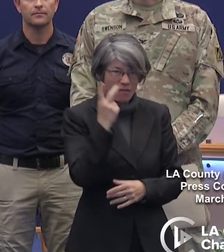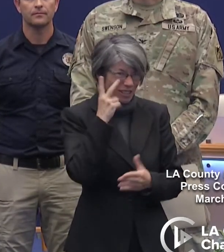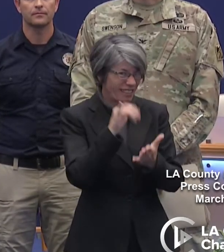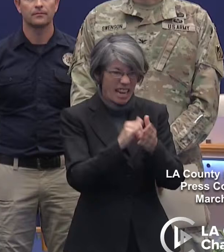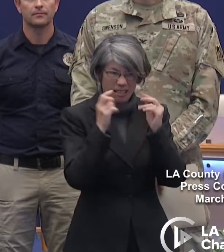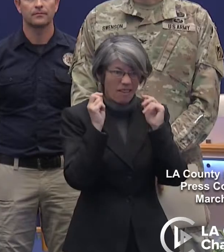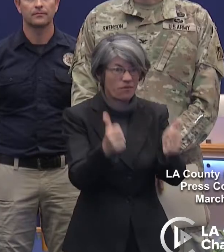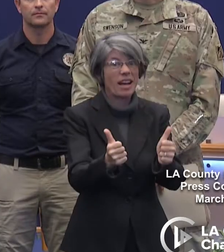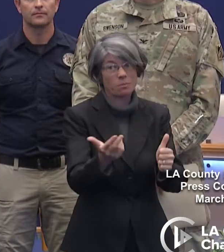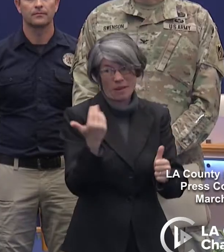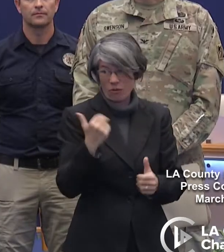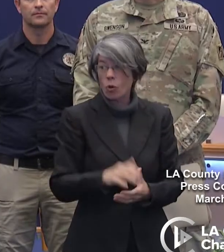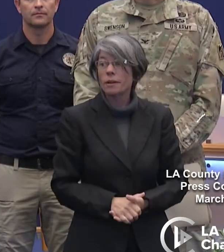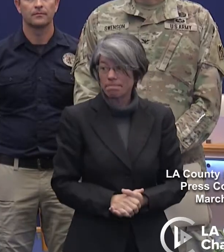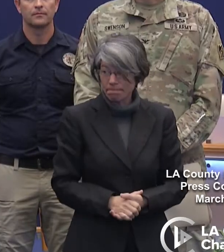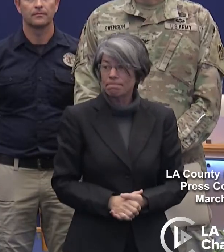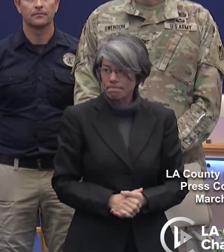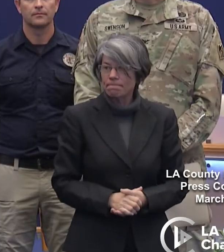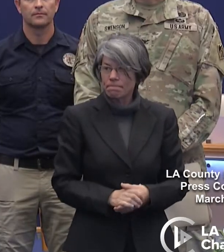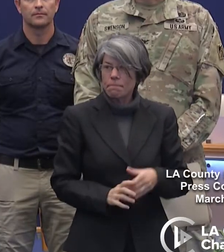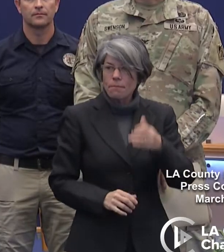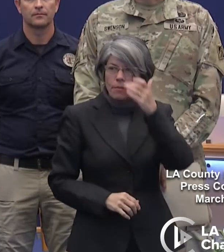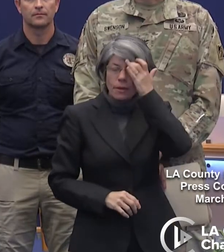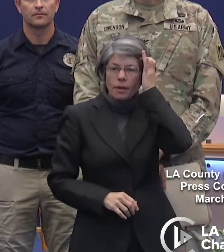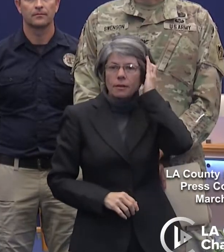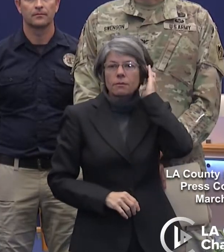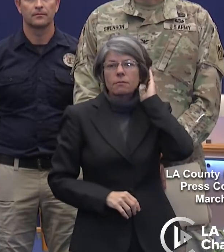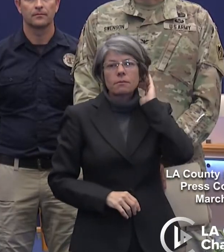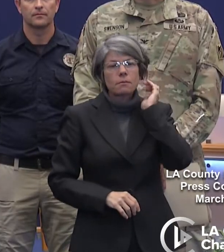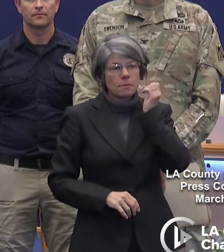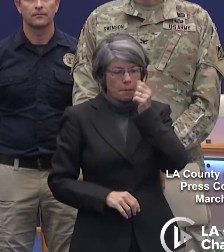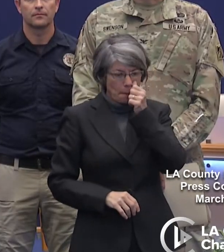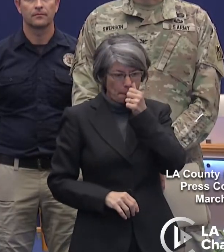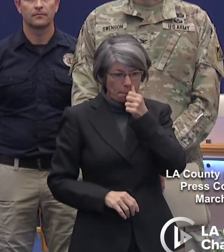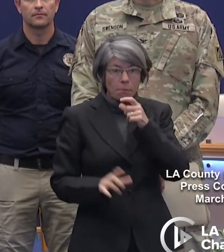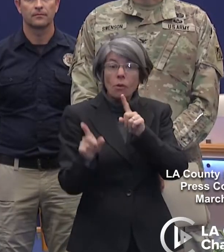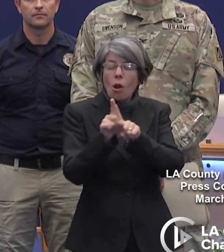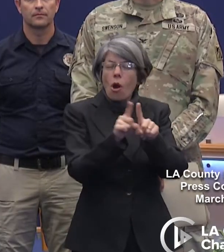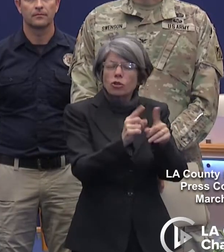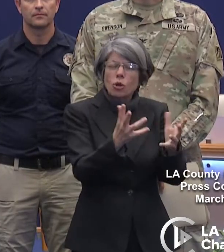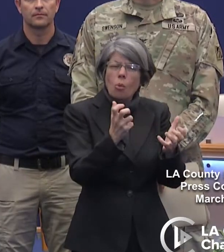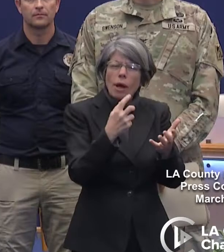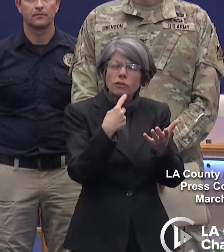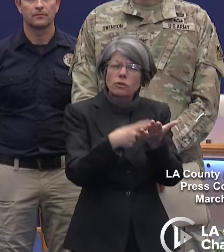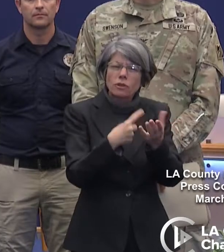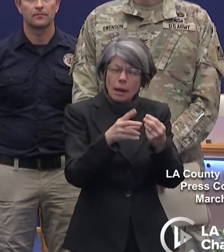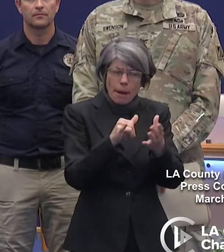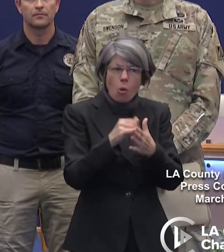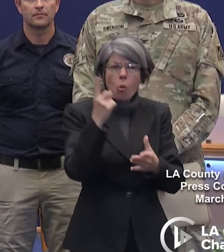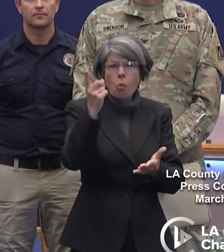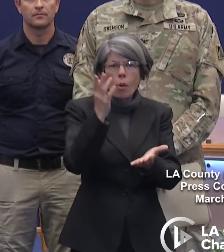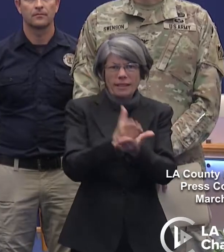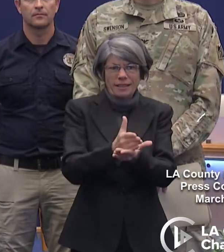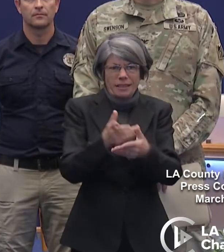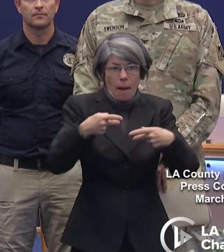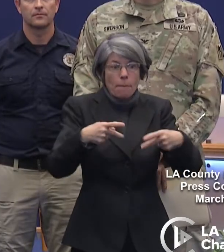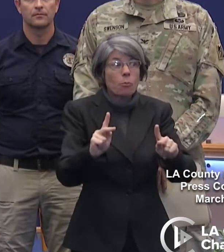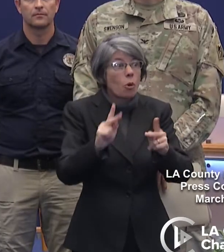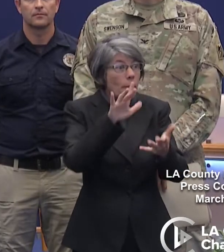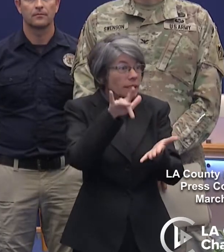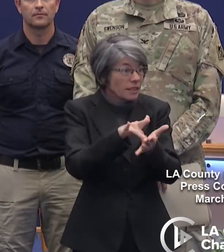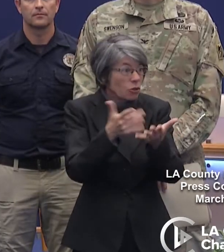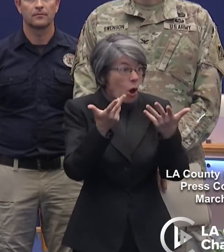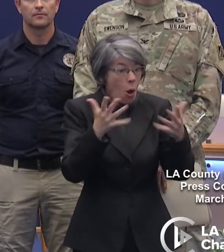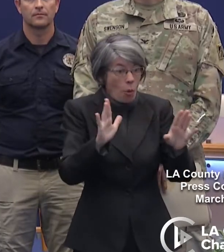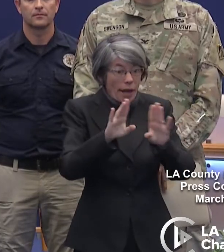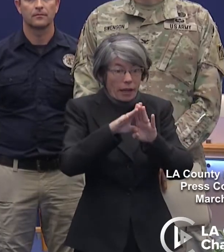before. Let me also just mention that we have one-stop permitting centers already open